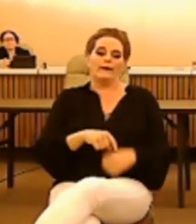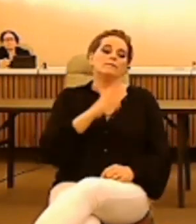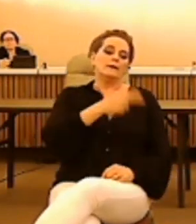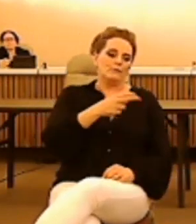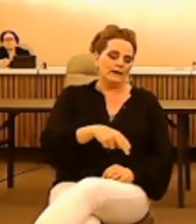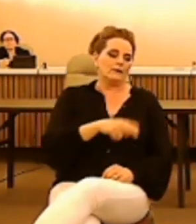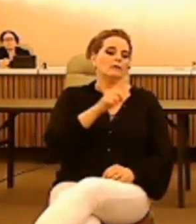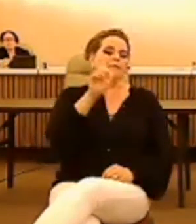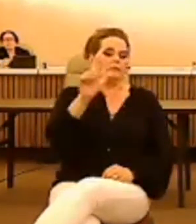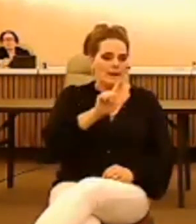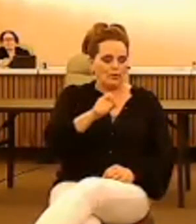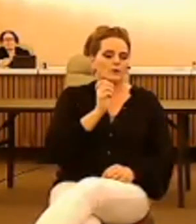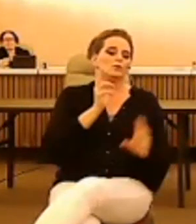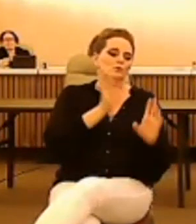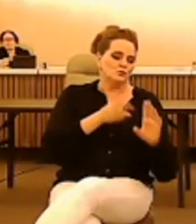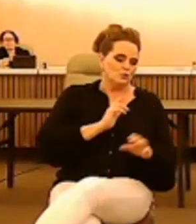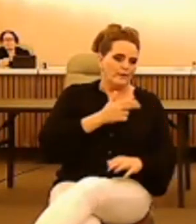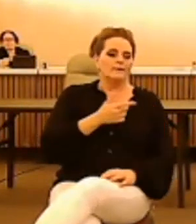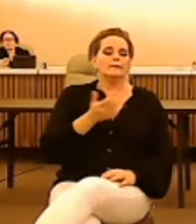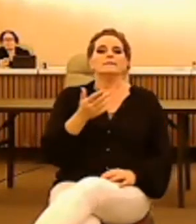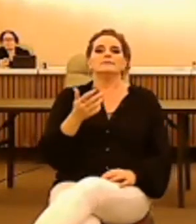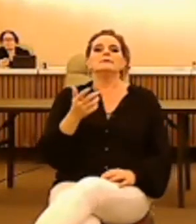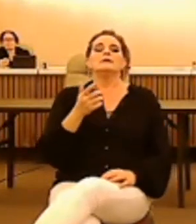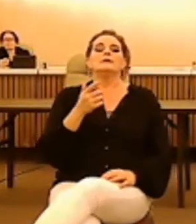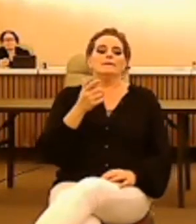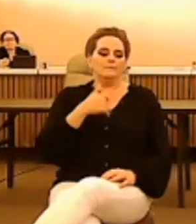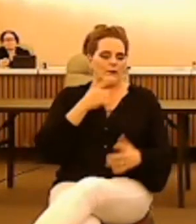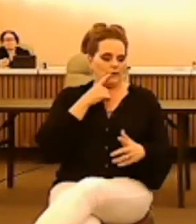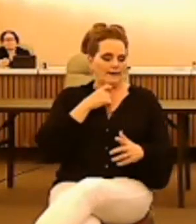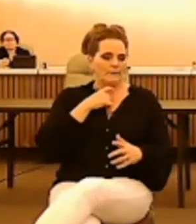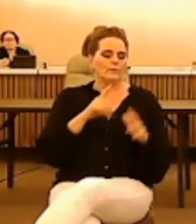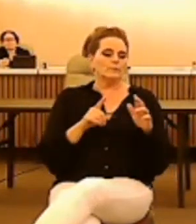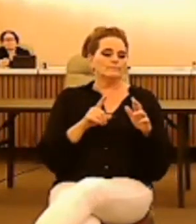always excited to join us and be involved. They want to come do another pop-up library